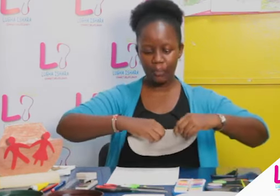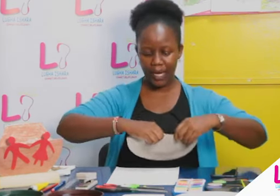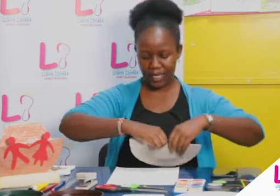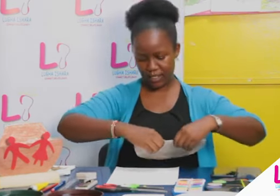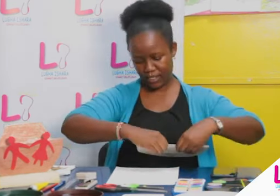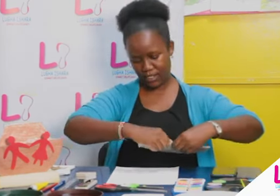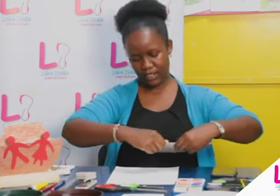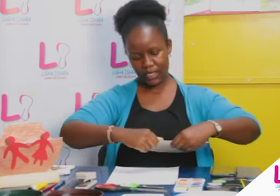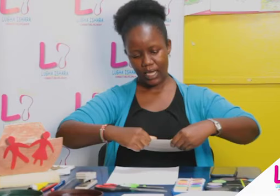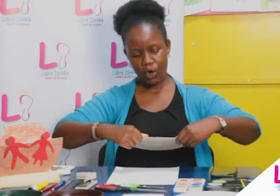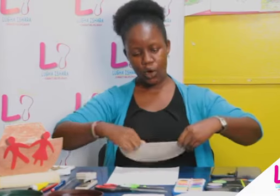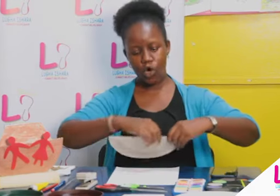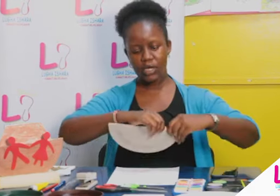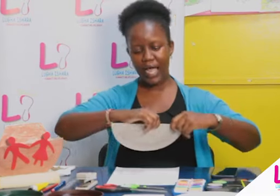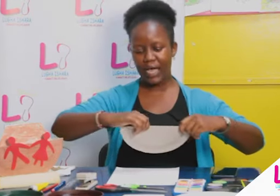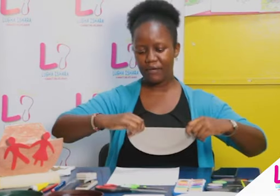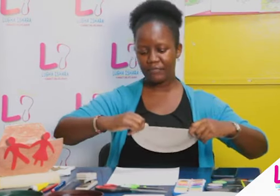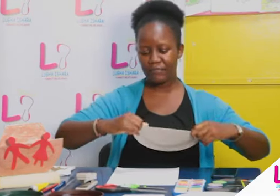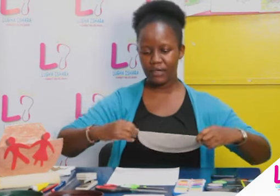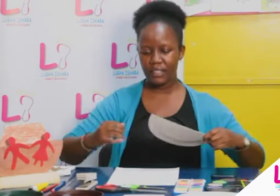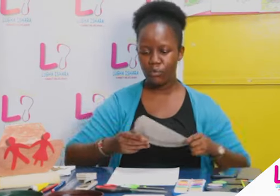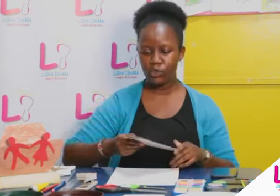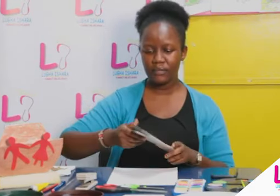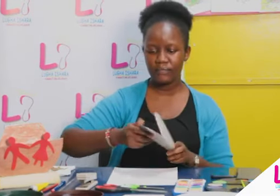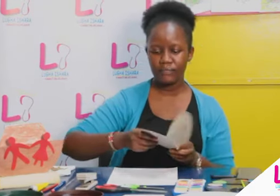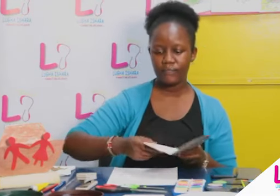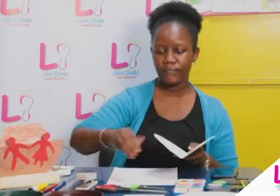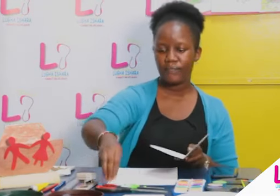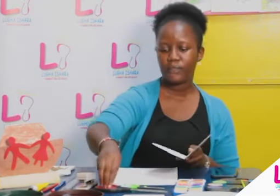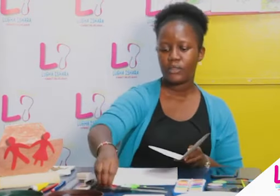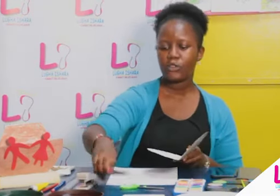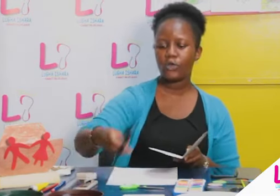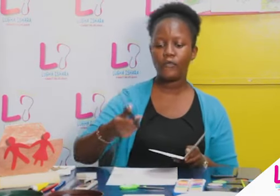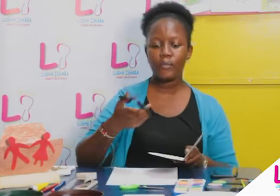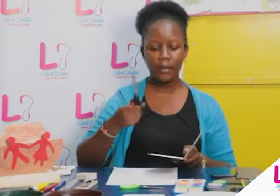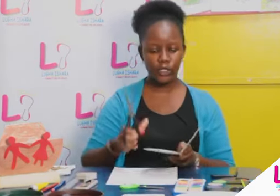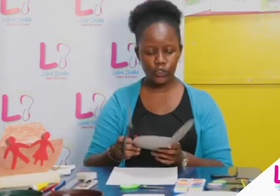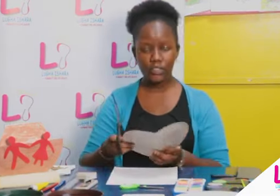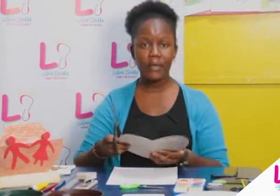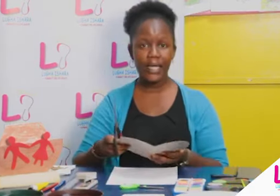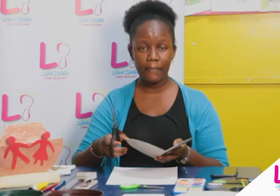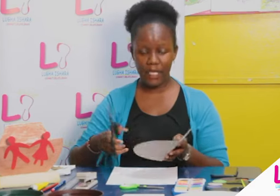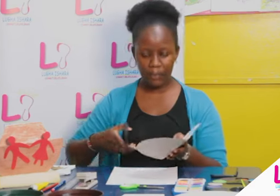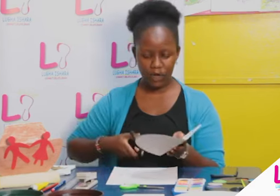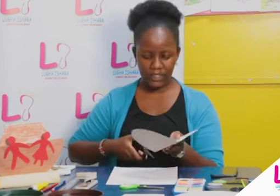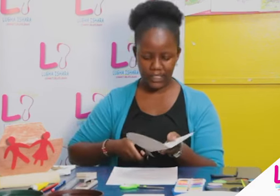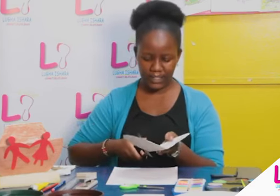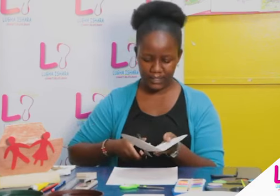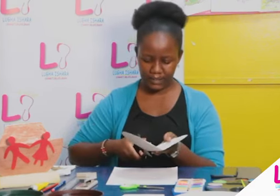pie, or half the moon. So for me, I'm going to use my big pair of scissors,